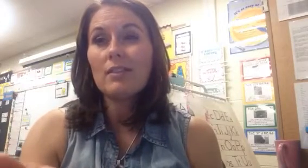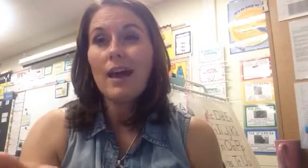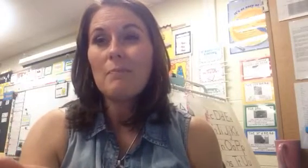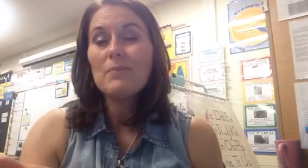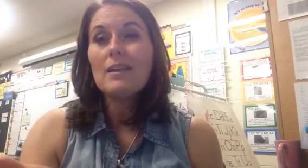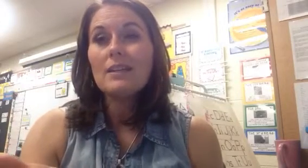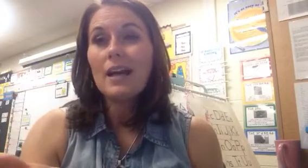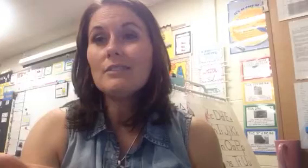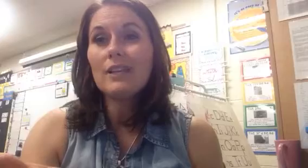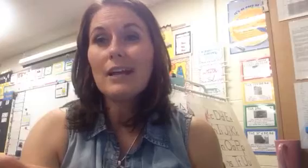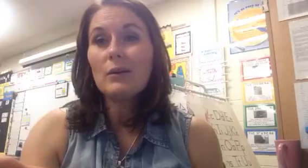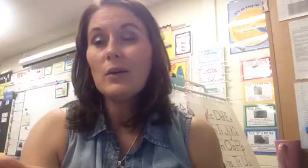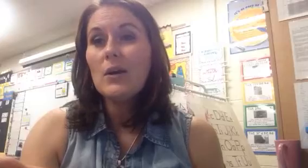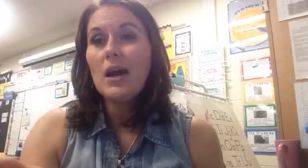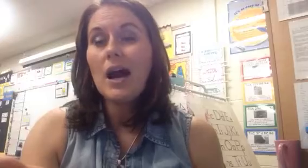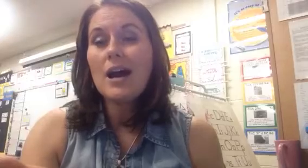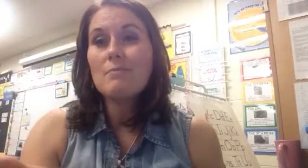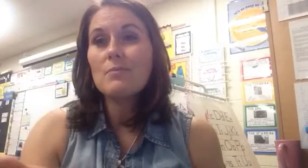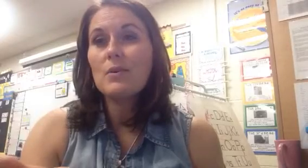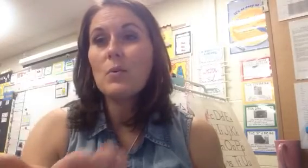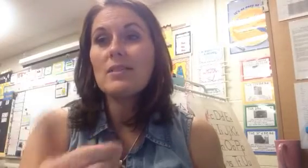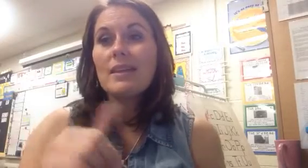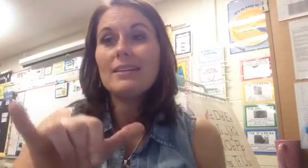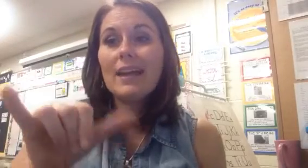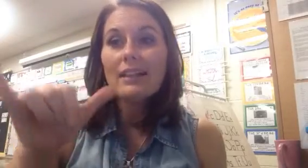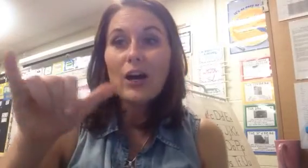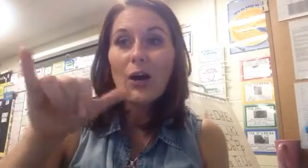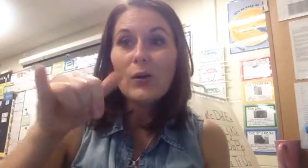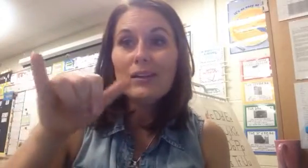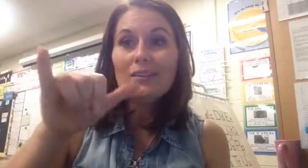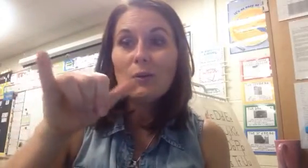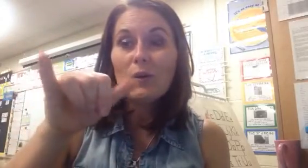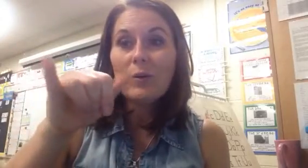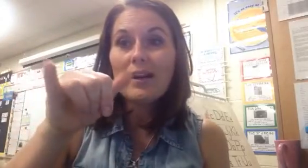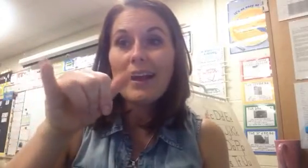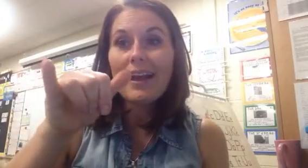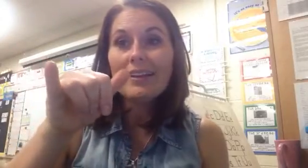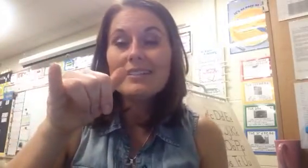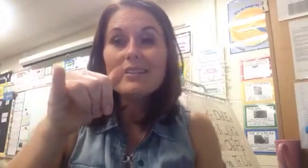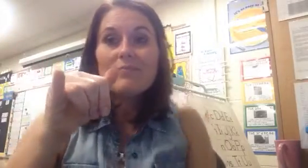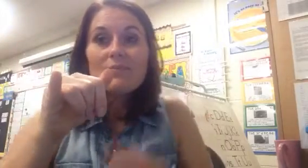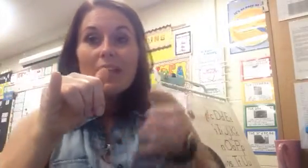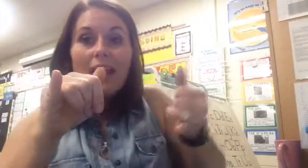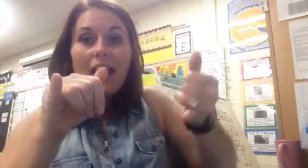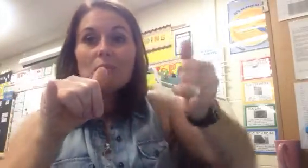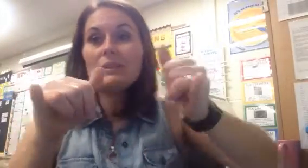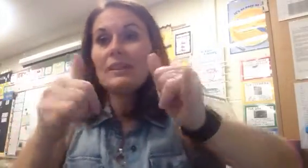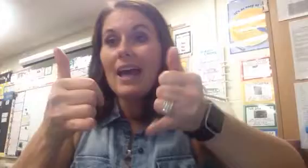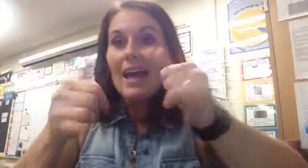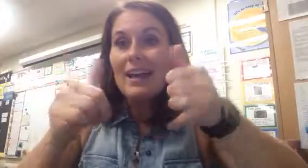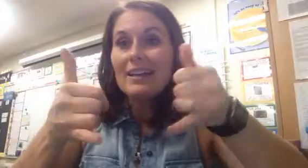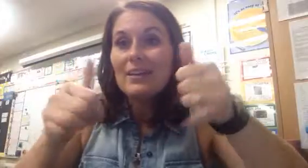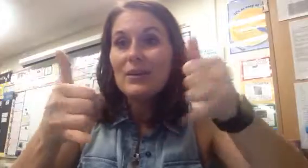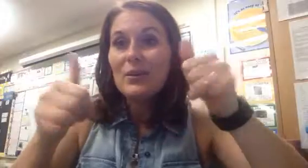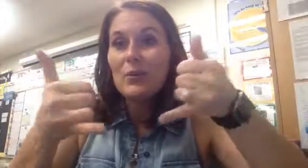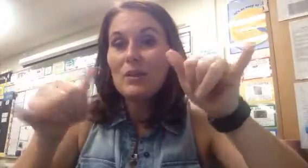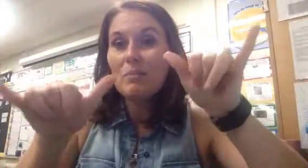that. Kind of like with yellow with one hand and play with